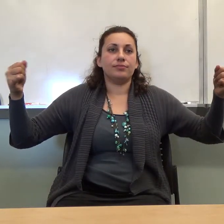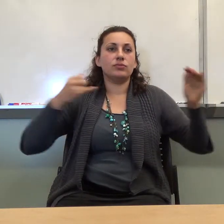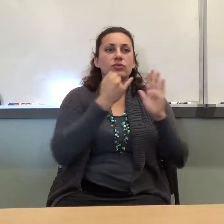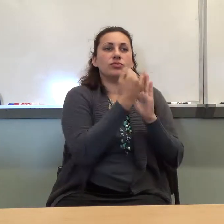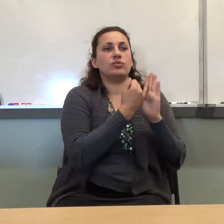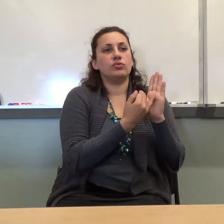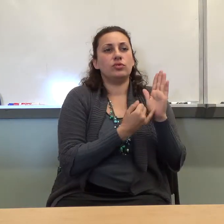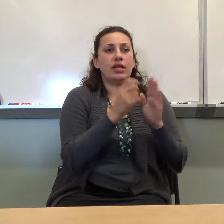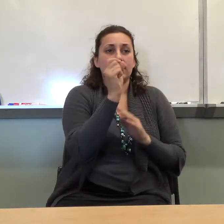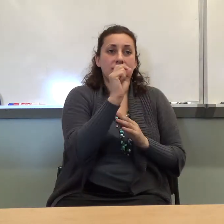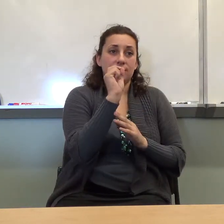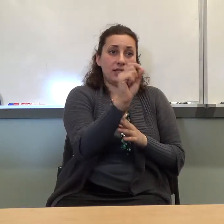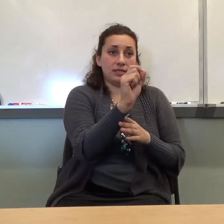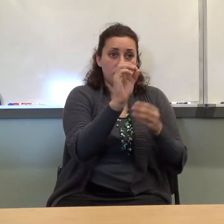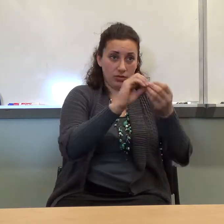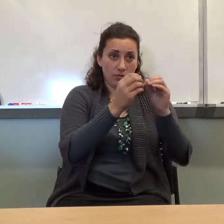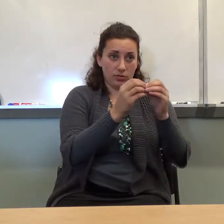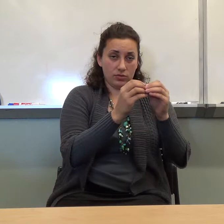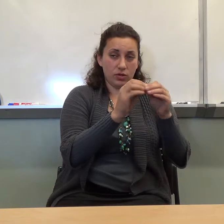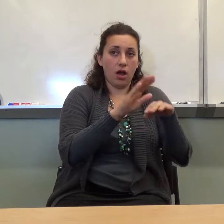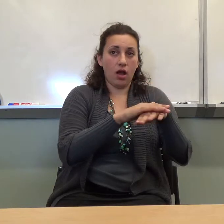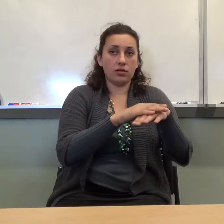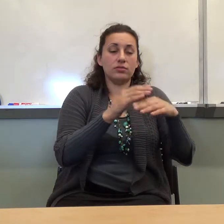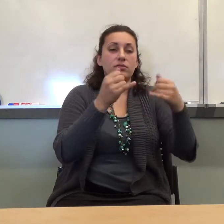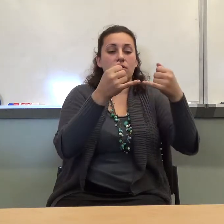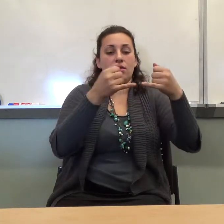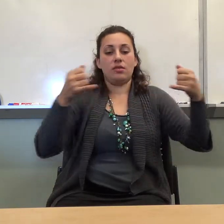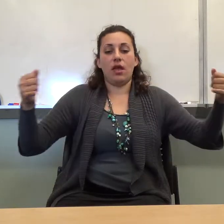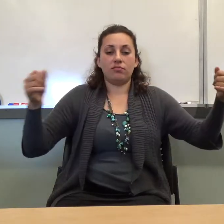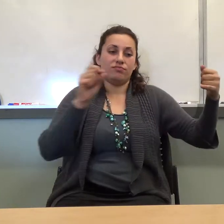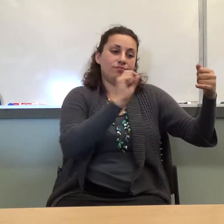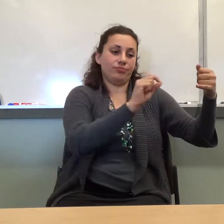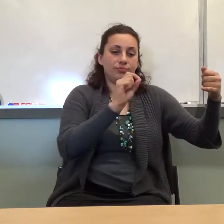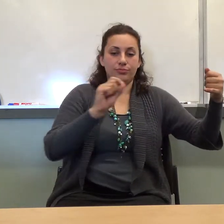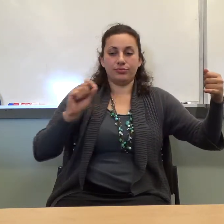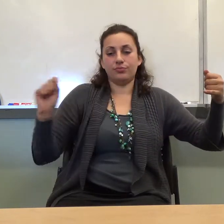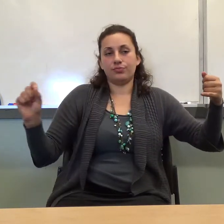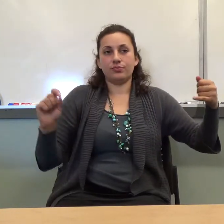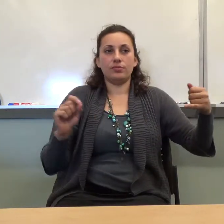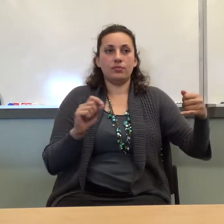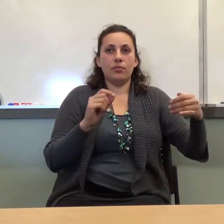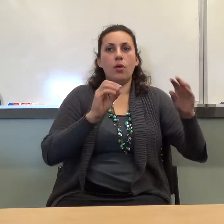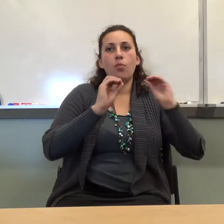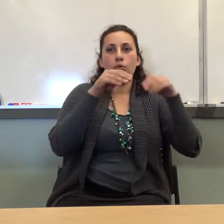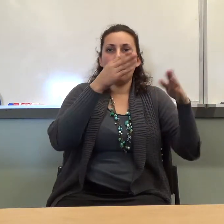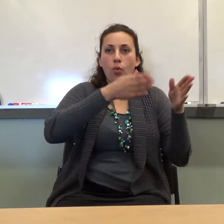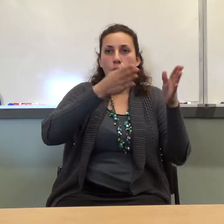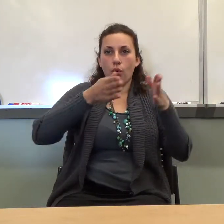decimal numbers on the number line and ordering them and stuff like that. We've done some of this already, but let's go